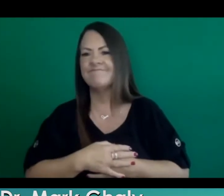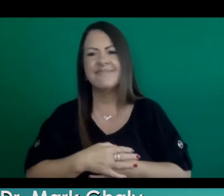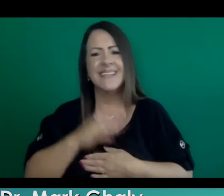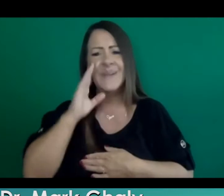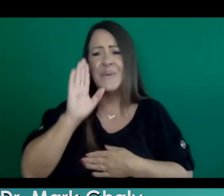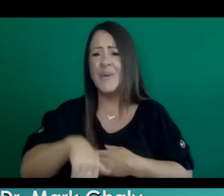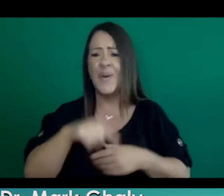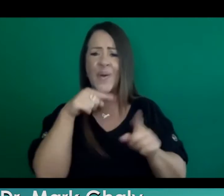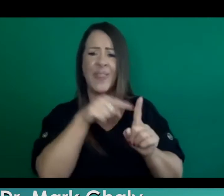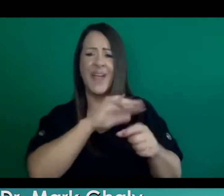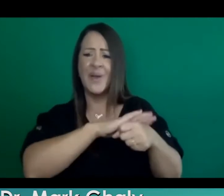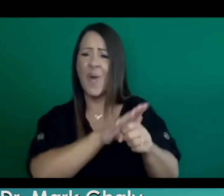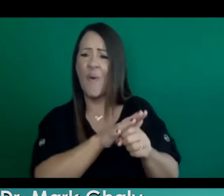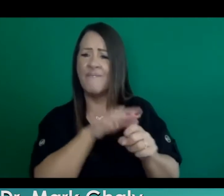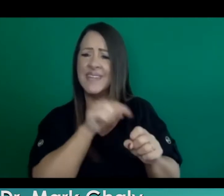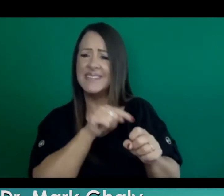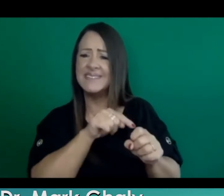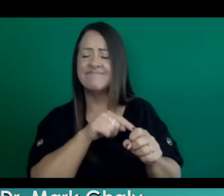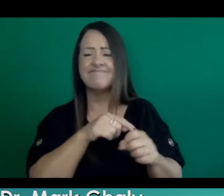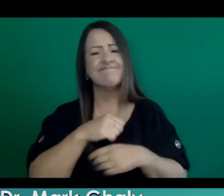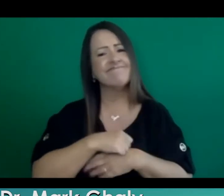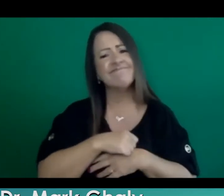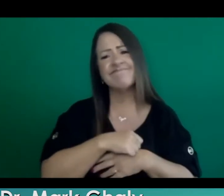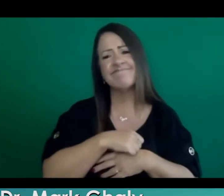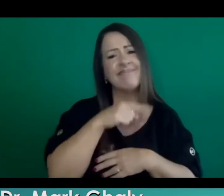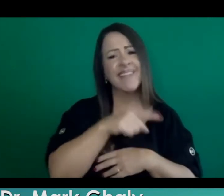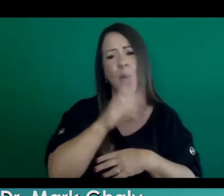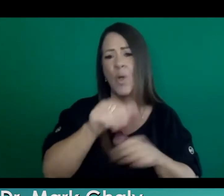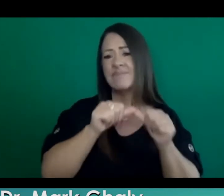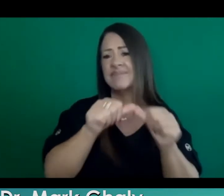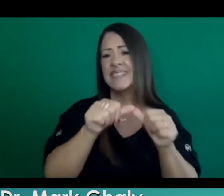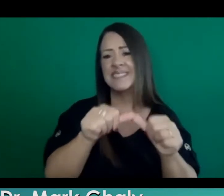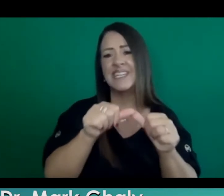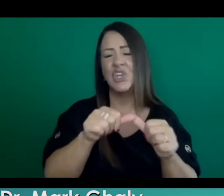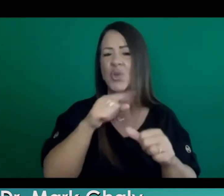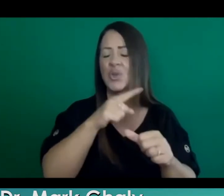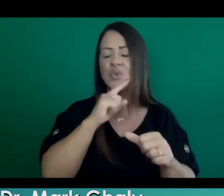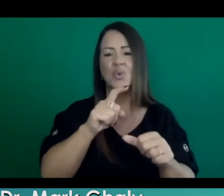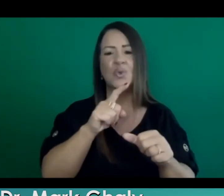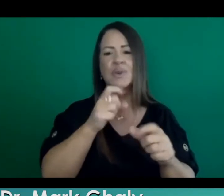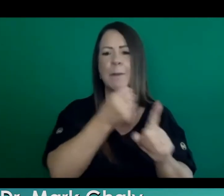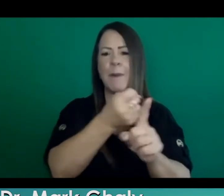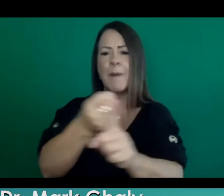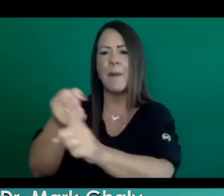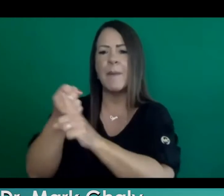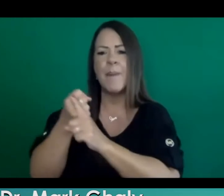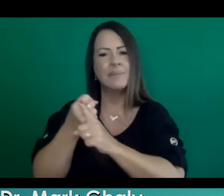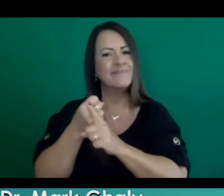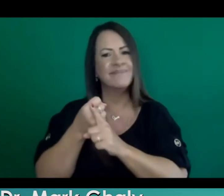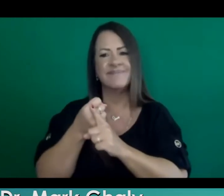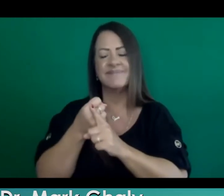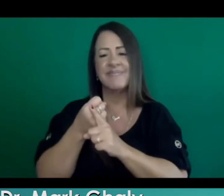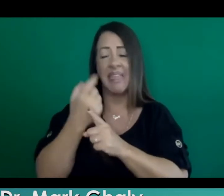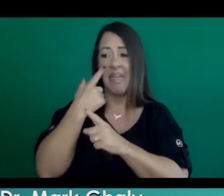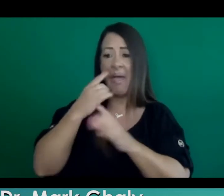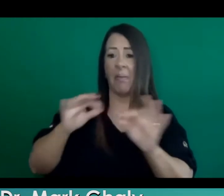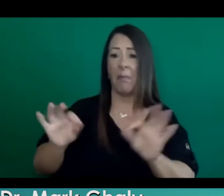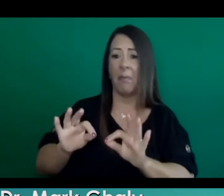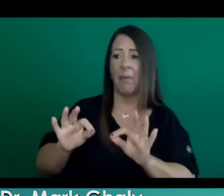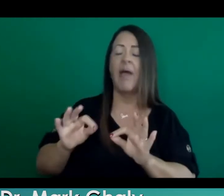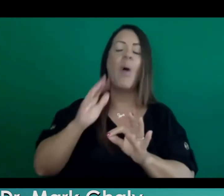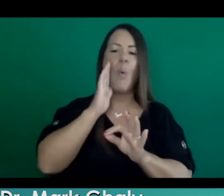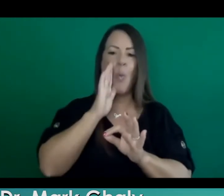call COVID-19 doesn't take a rest. It will find every opportunity to transmit from person to person, because that's